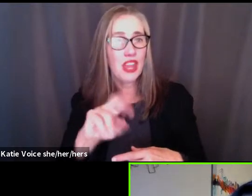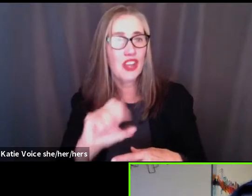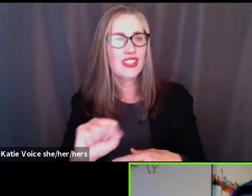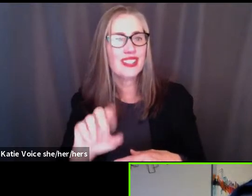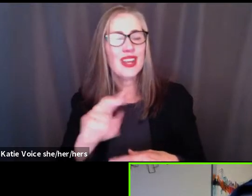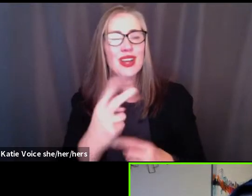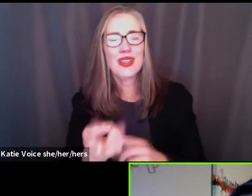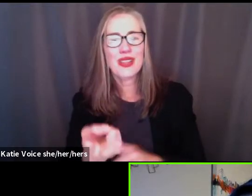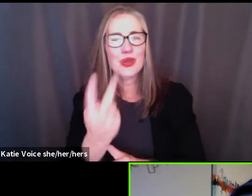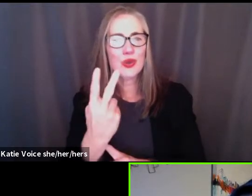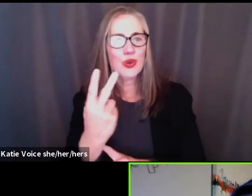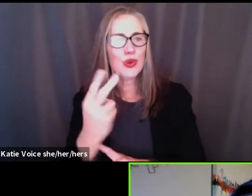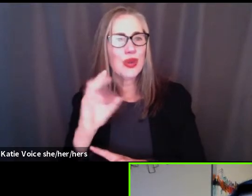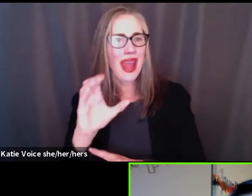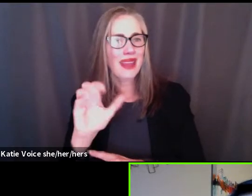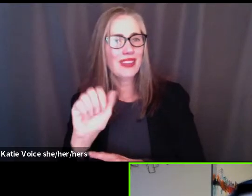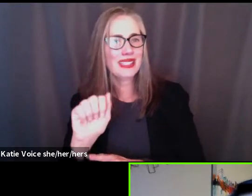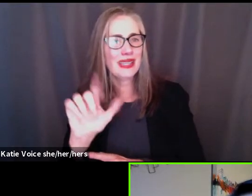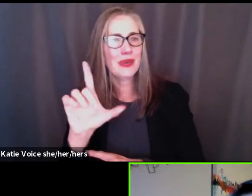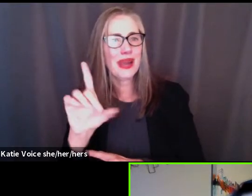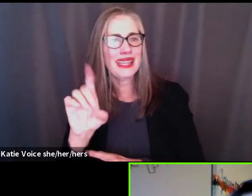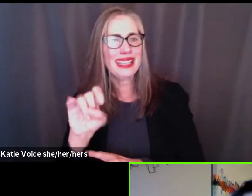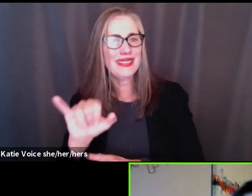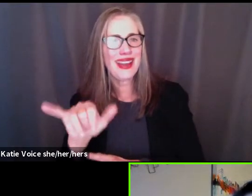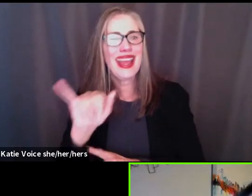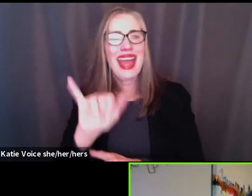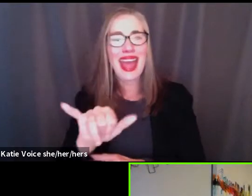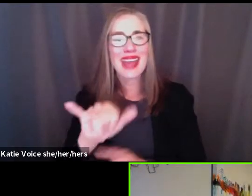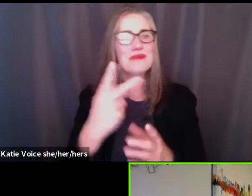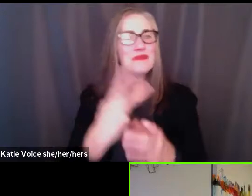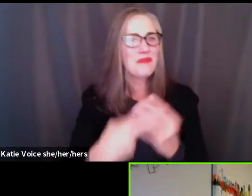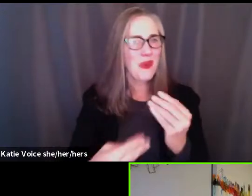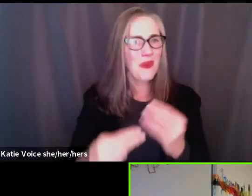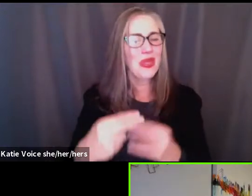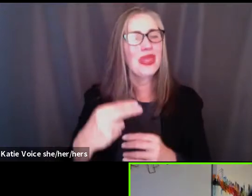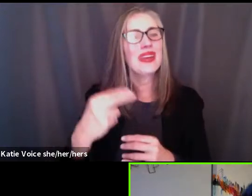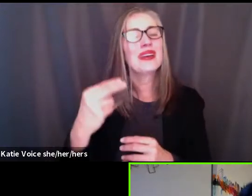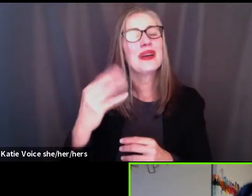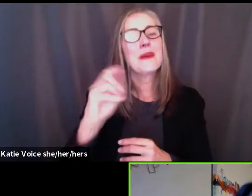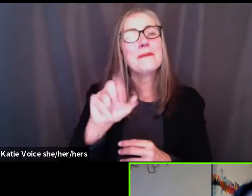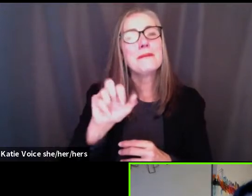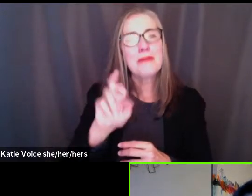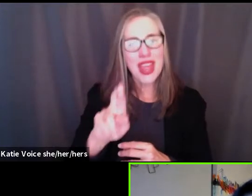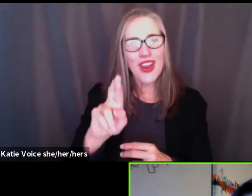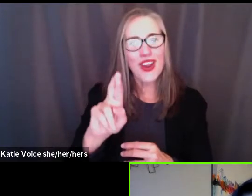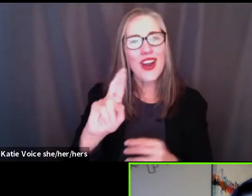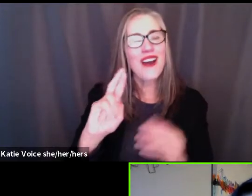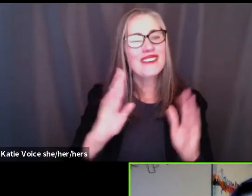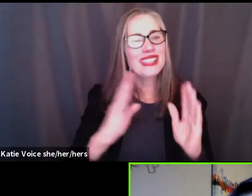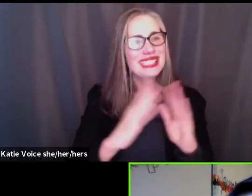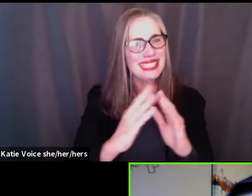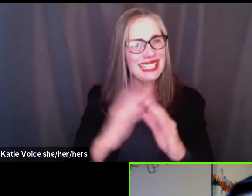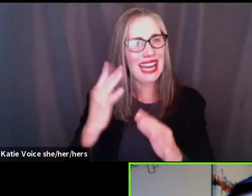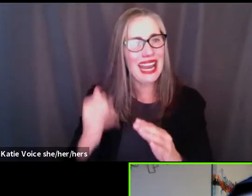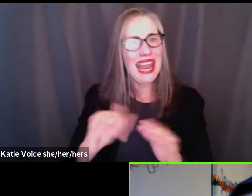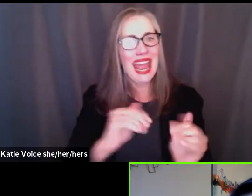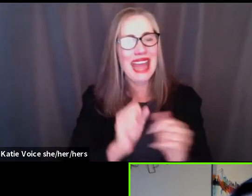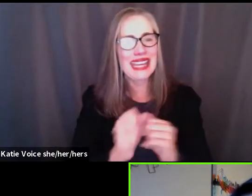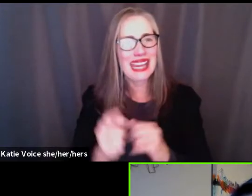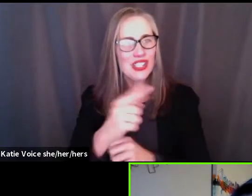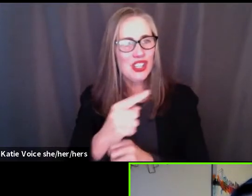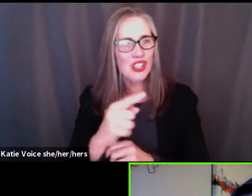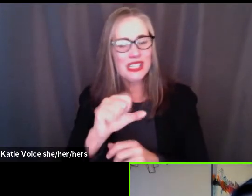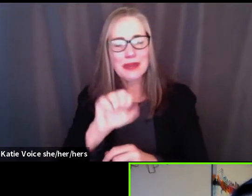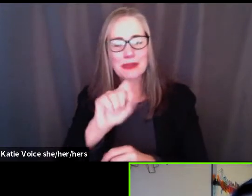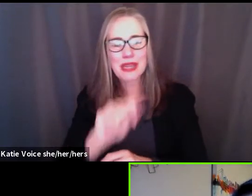their California cities. And next month, we are planning our CYD winter retreat, December 10th through